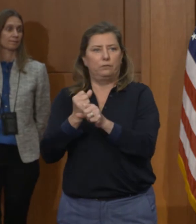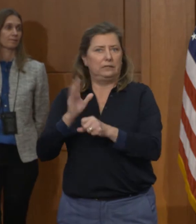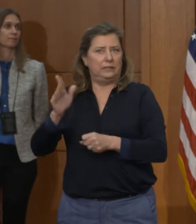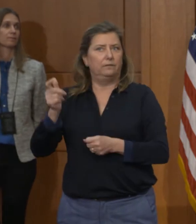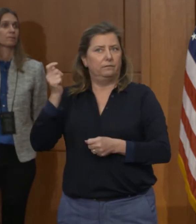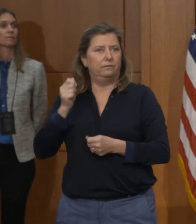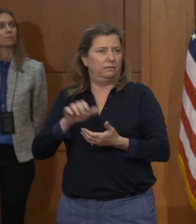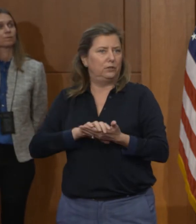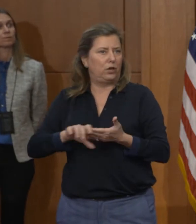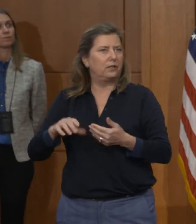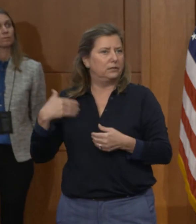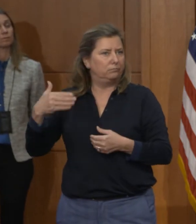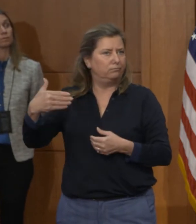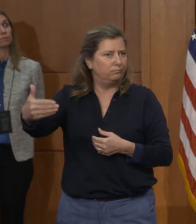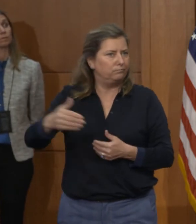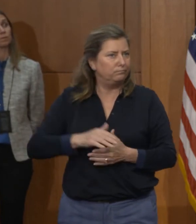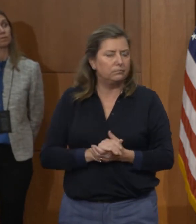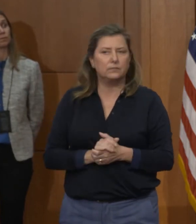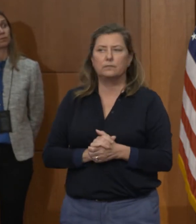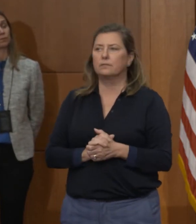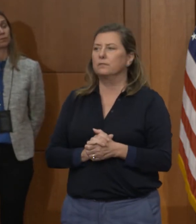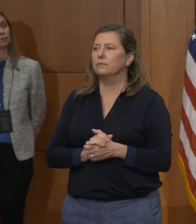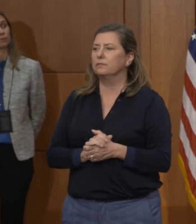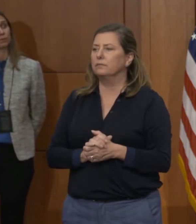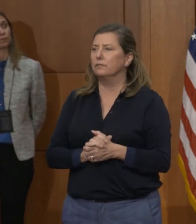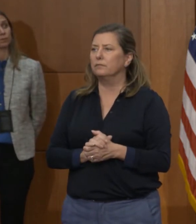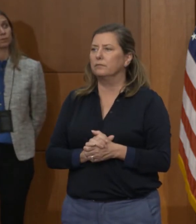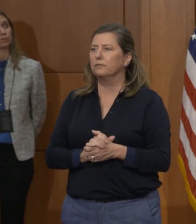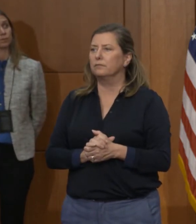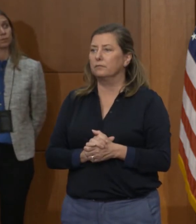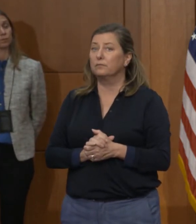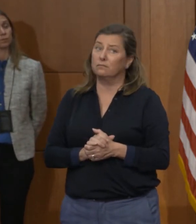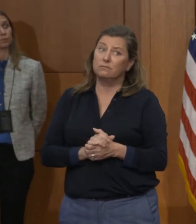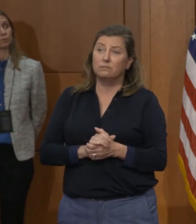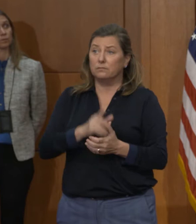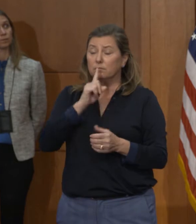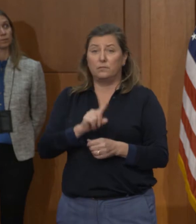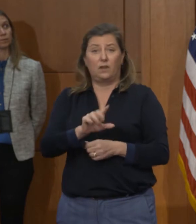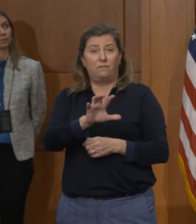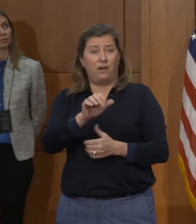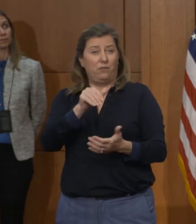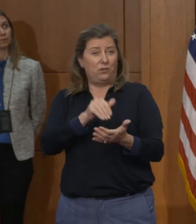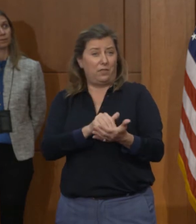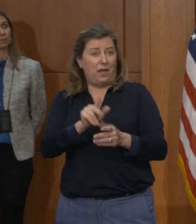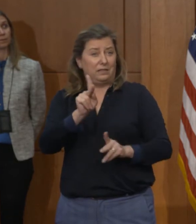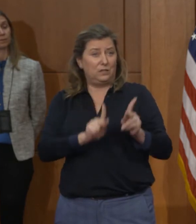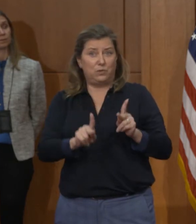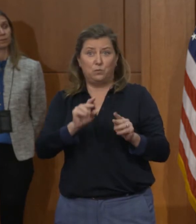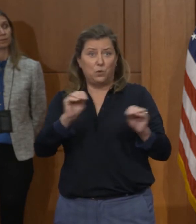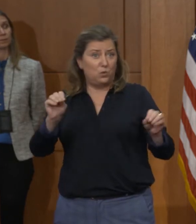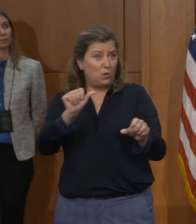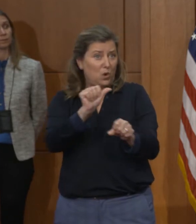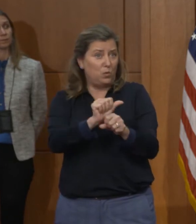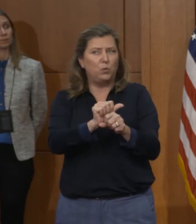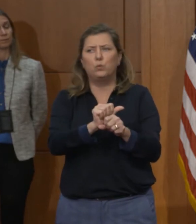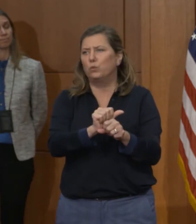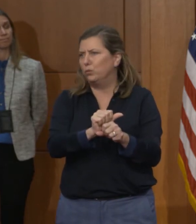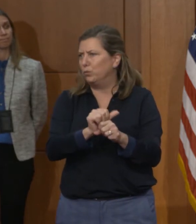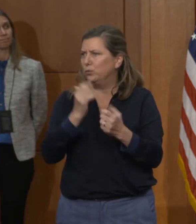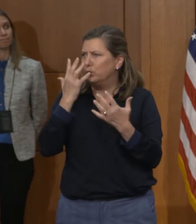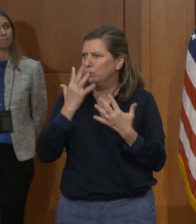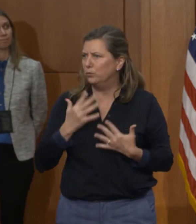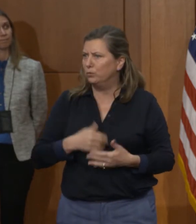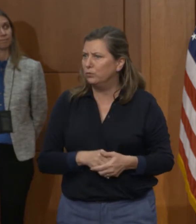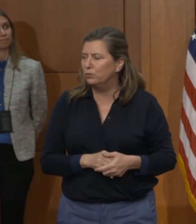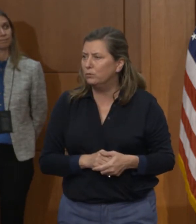checks. As I said, having 500,000 people unemployed is very unfortunate. And so